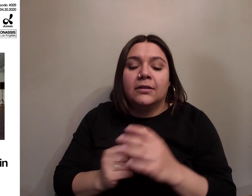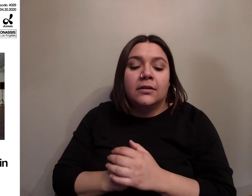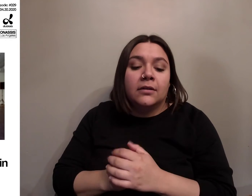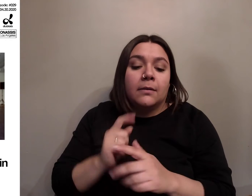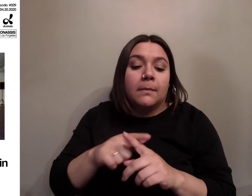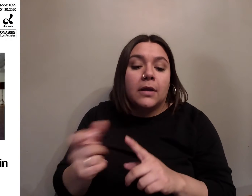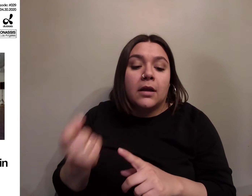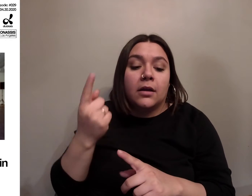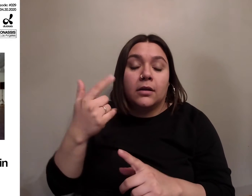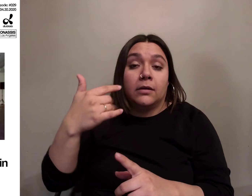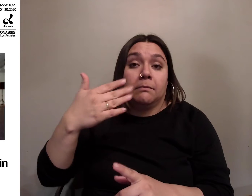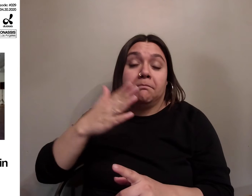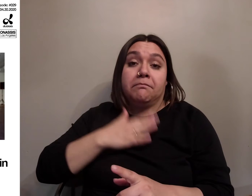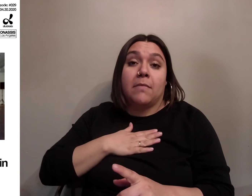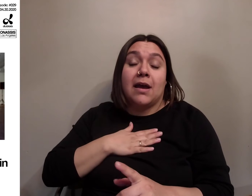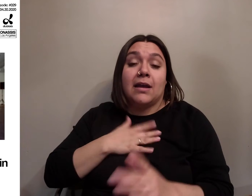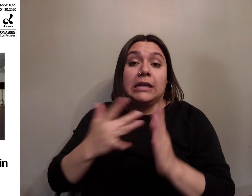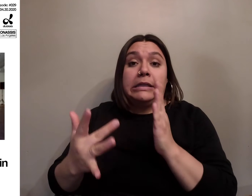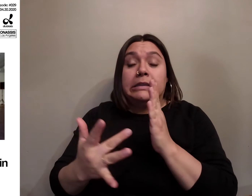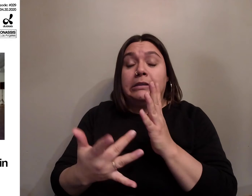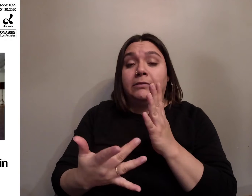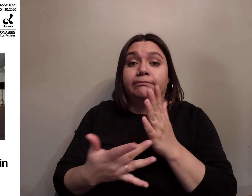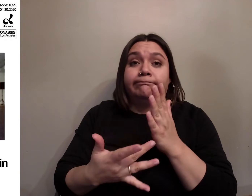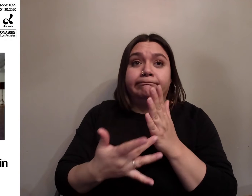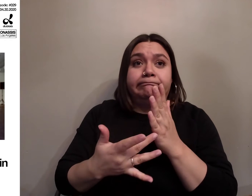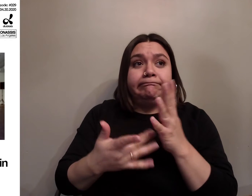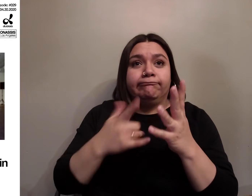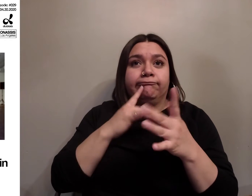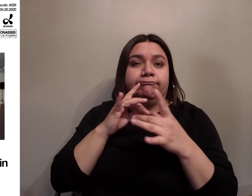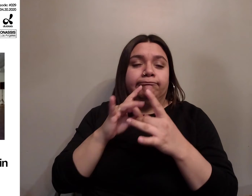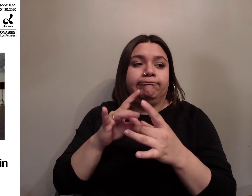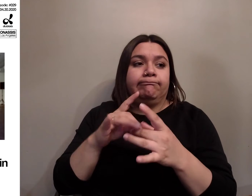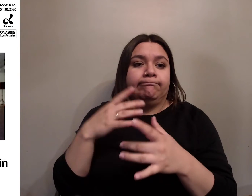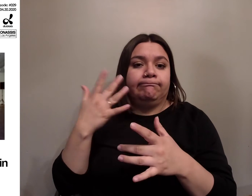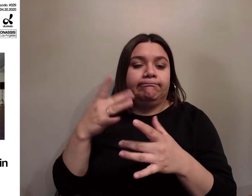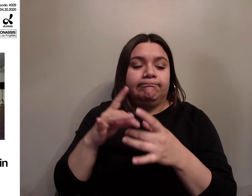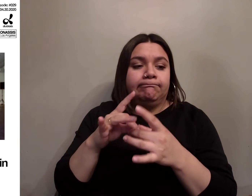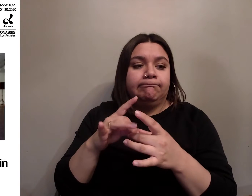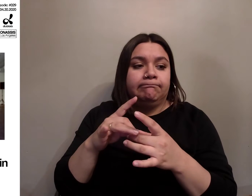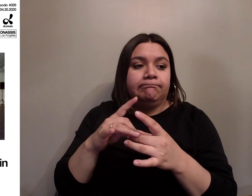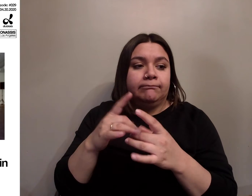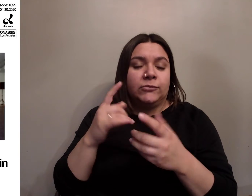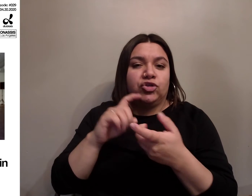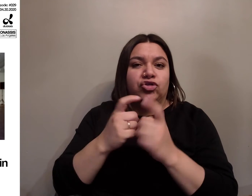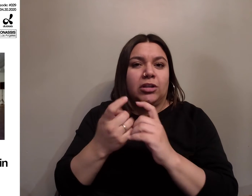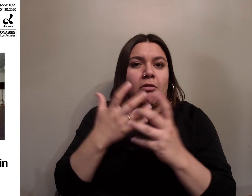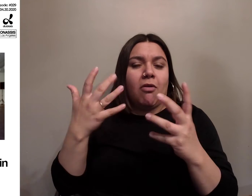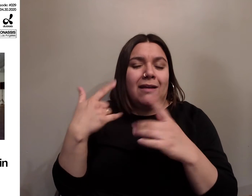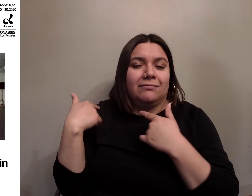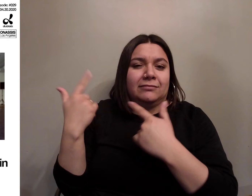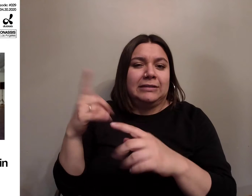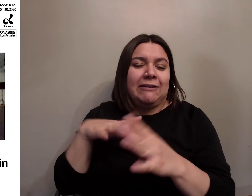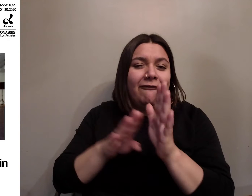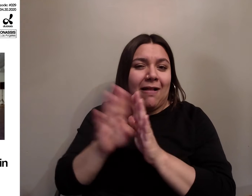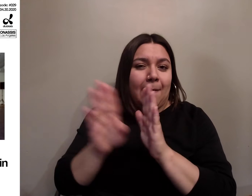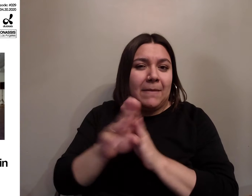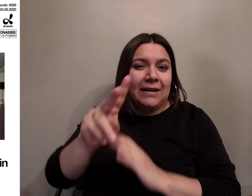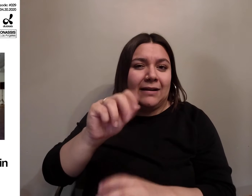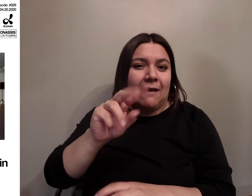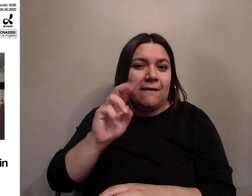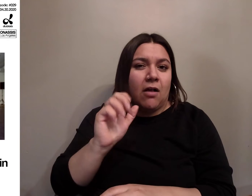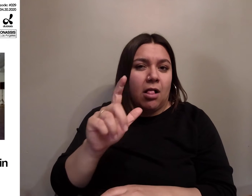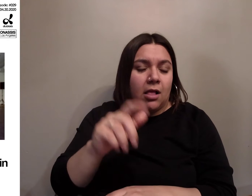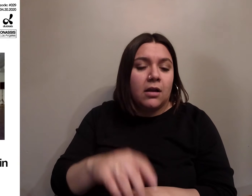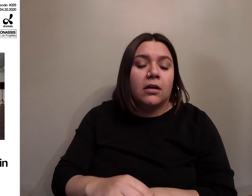definitely, this moment is particularly interesting because my focus became a lot more about